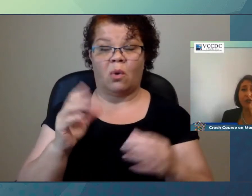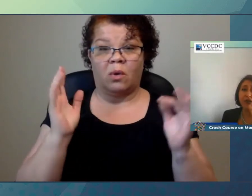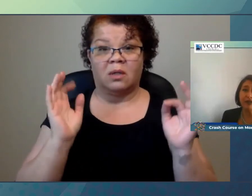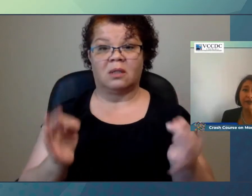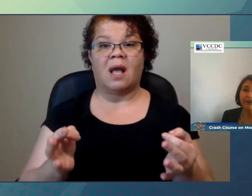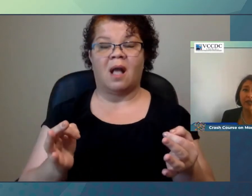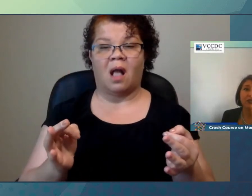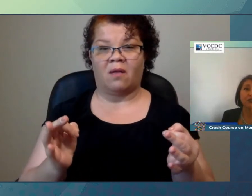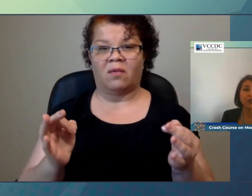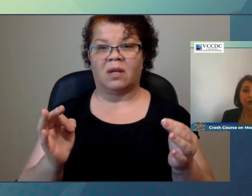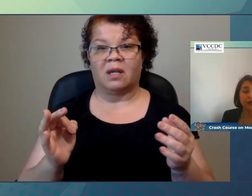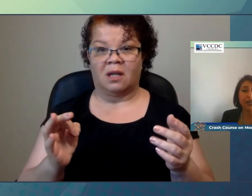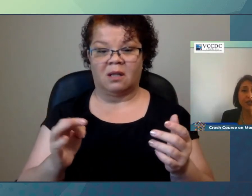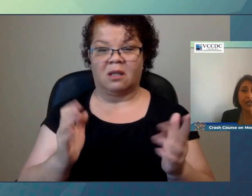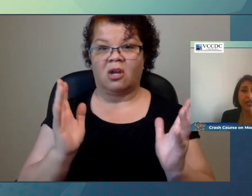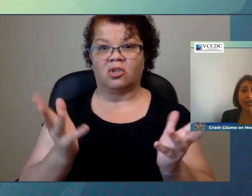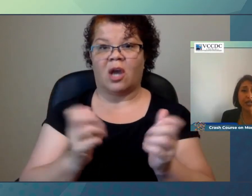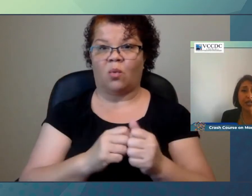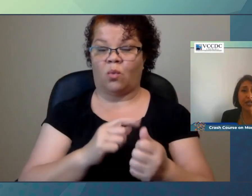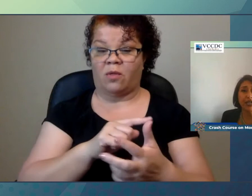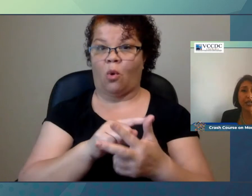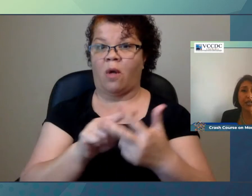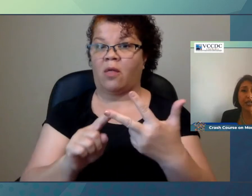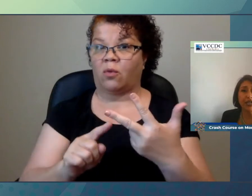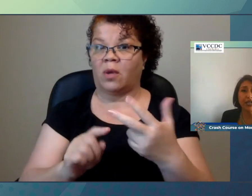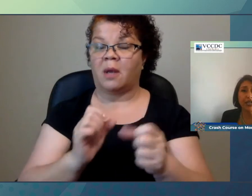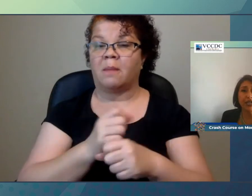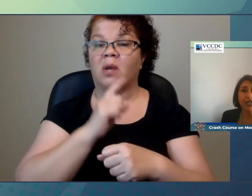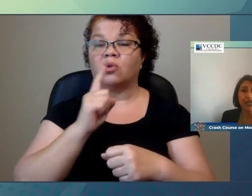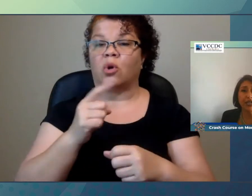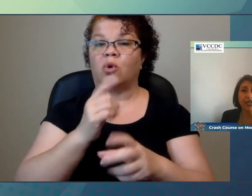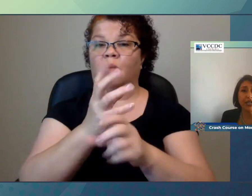to all three so that you are educated